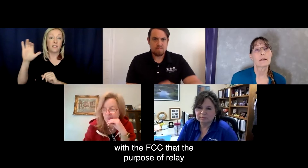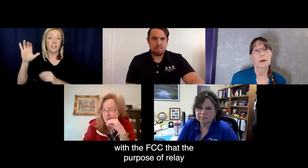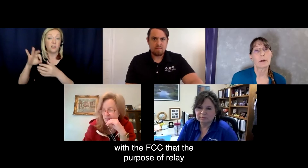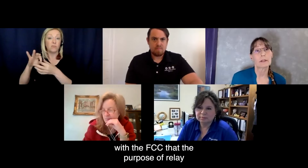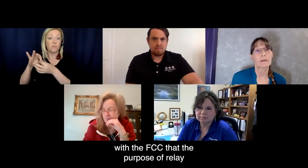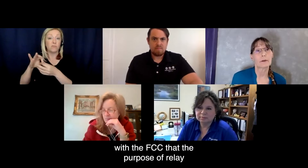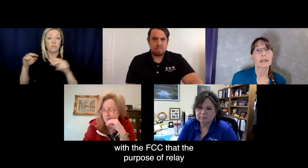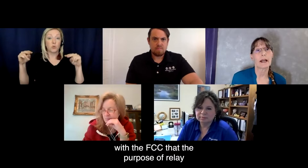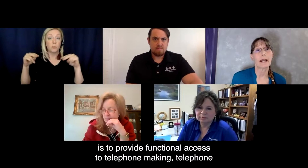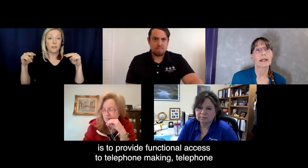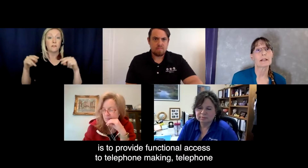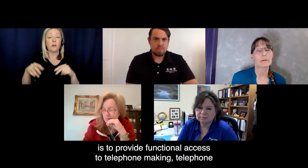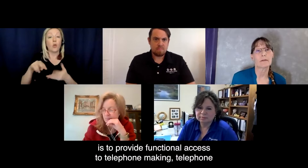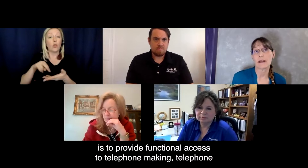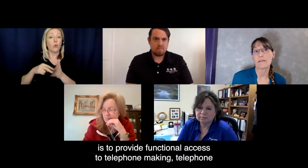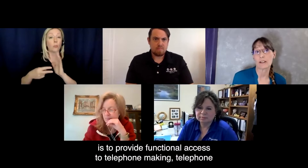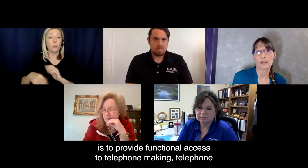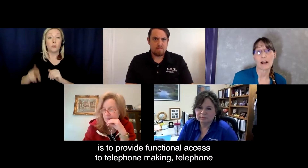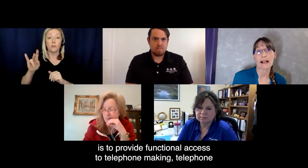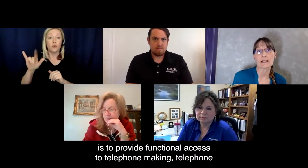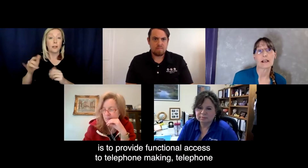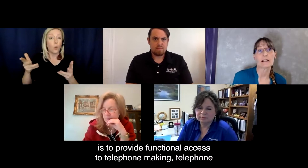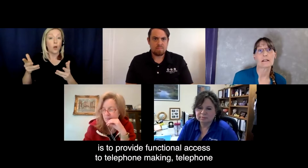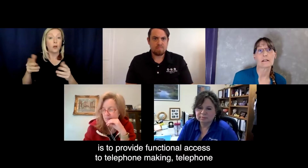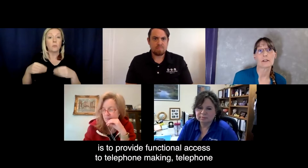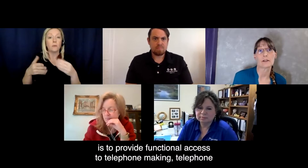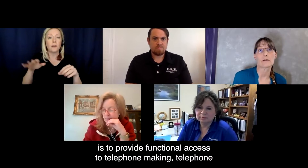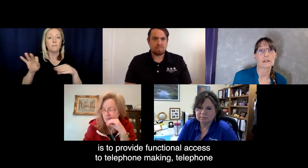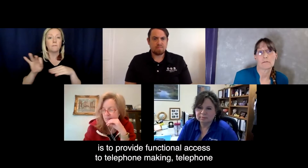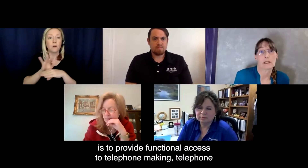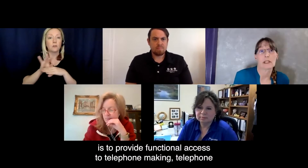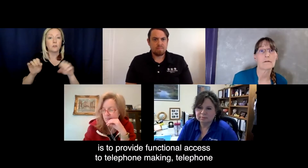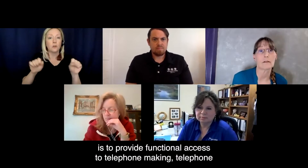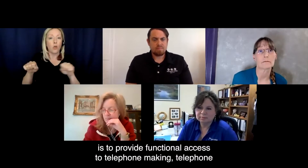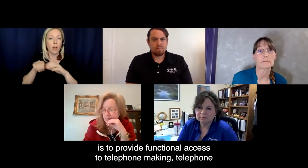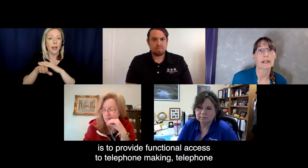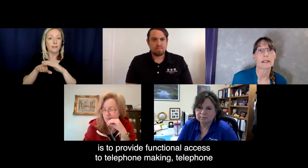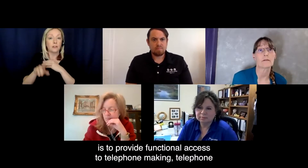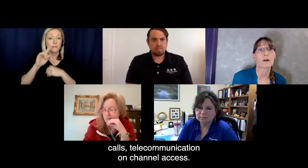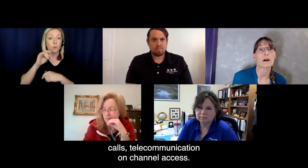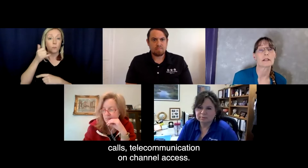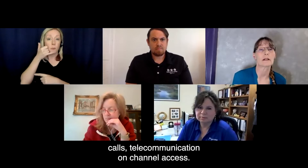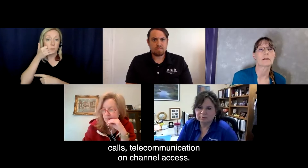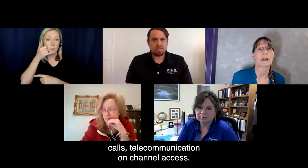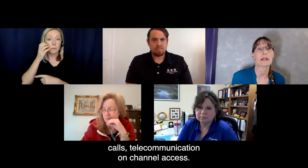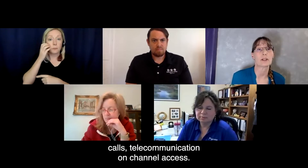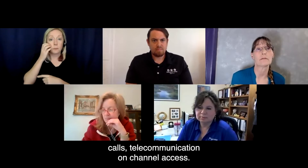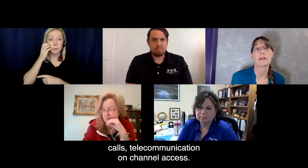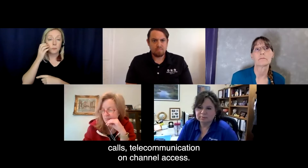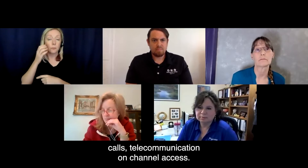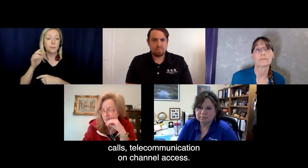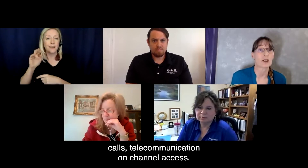that the purpose of relay is to provide functional access to telephone, making telephone calls,